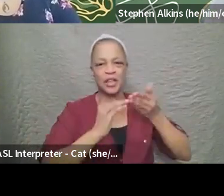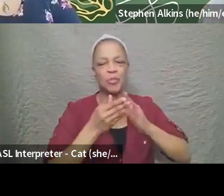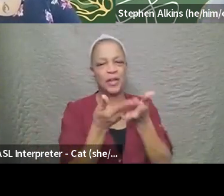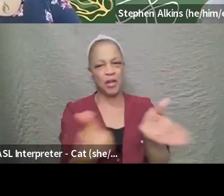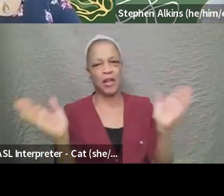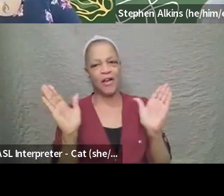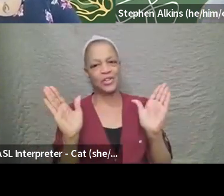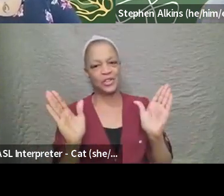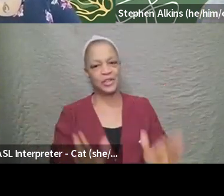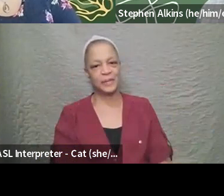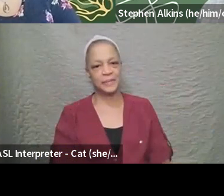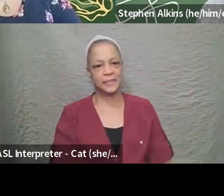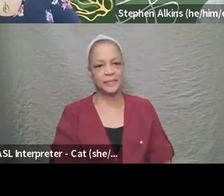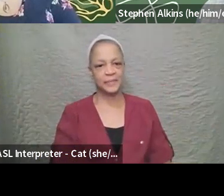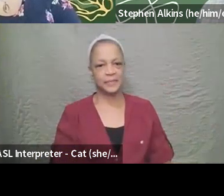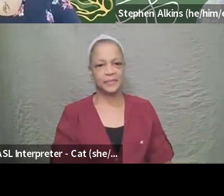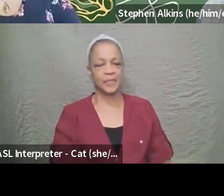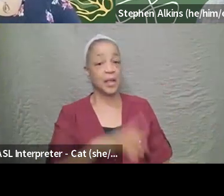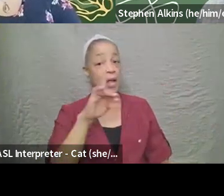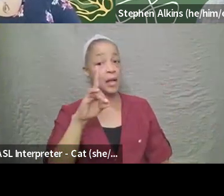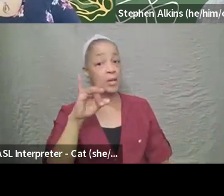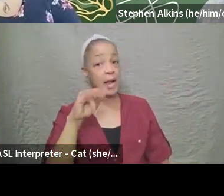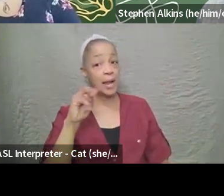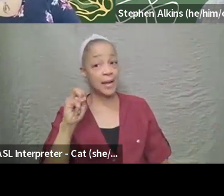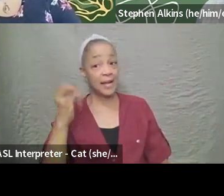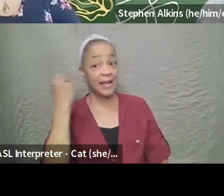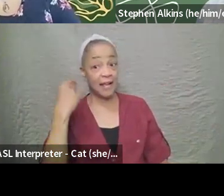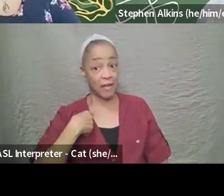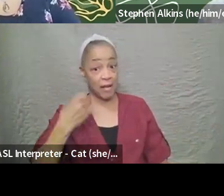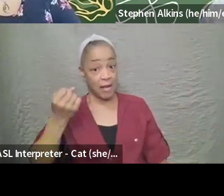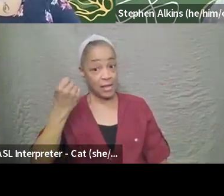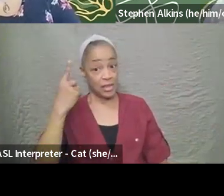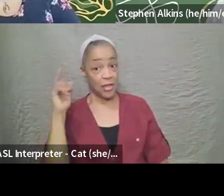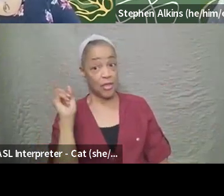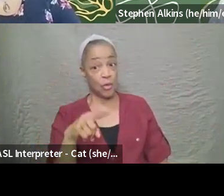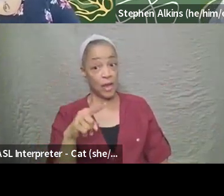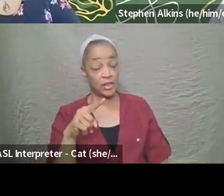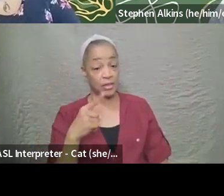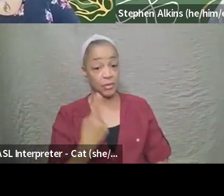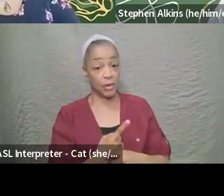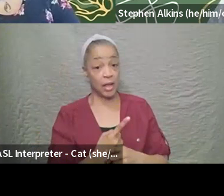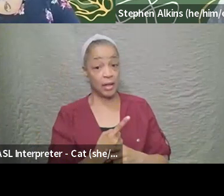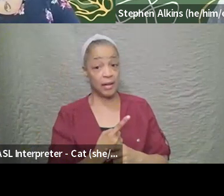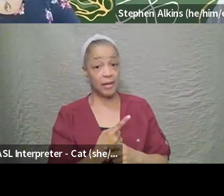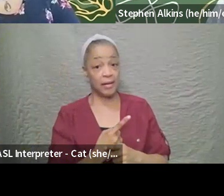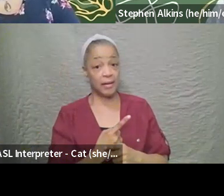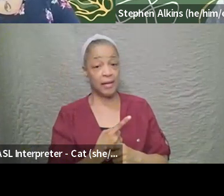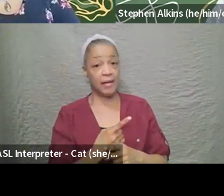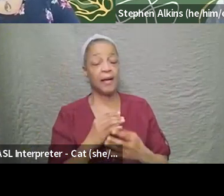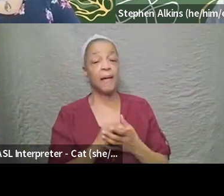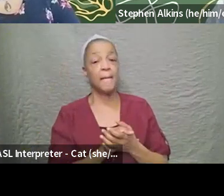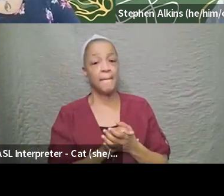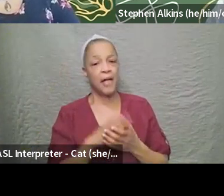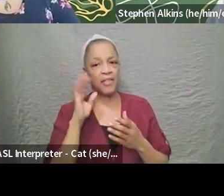believe. So if I'm understanding the question correctly, the way I see this is that this